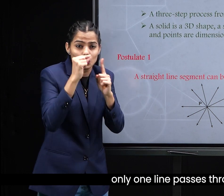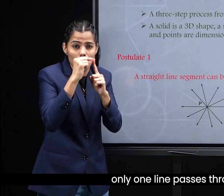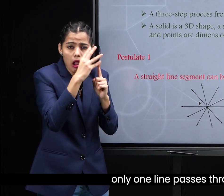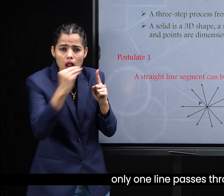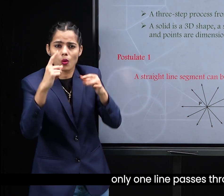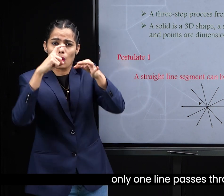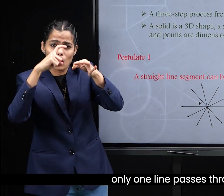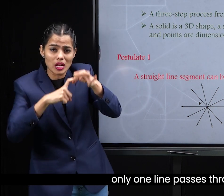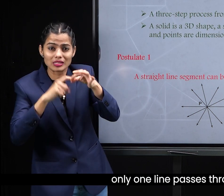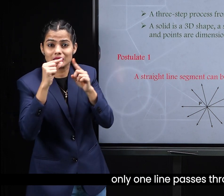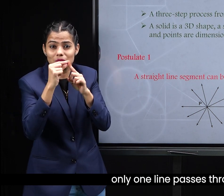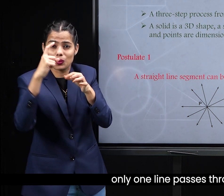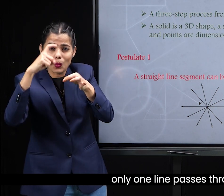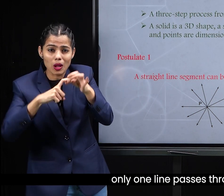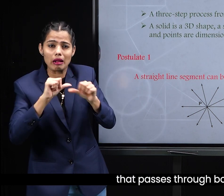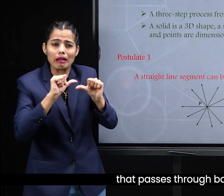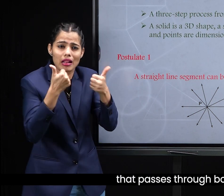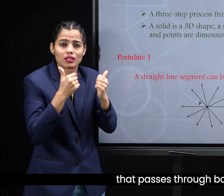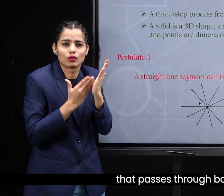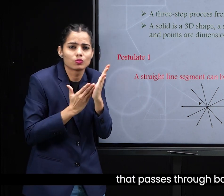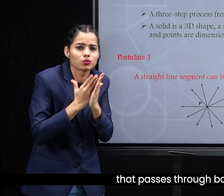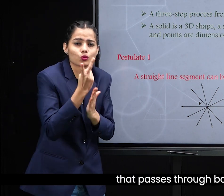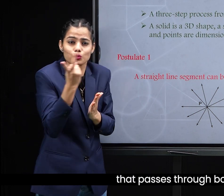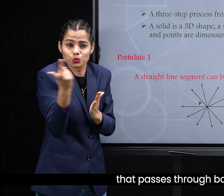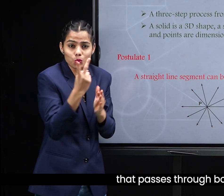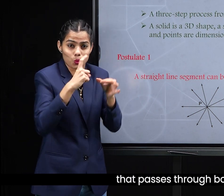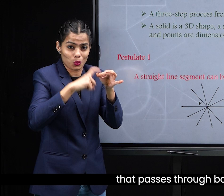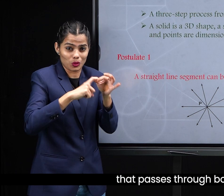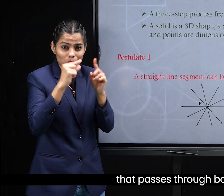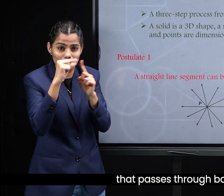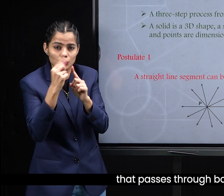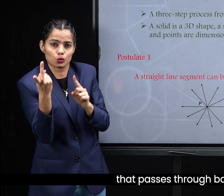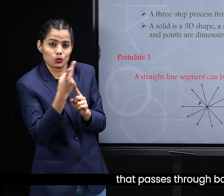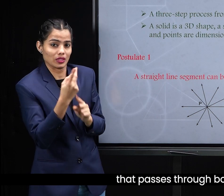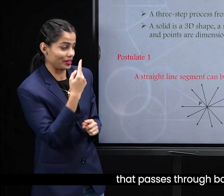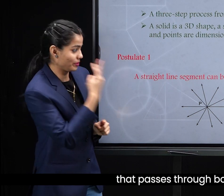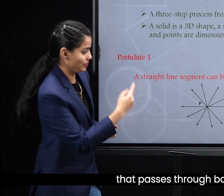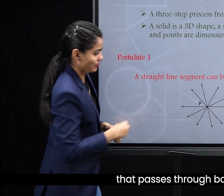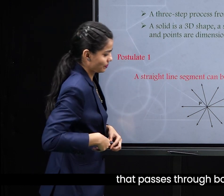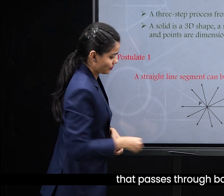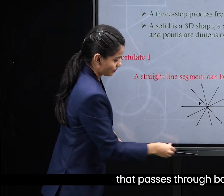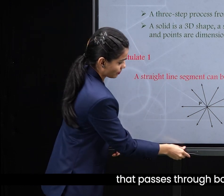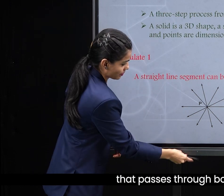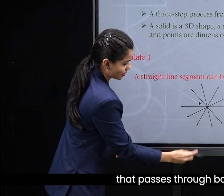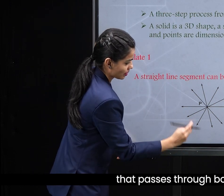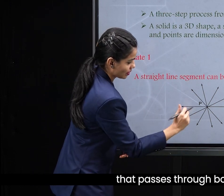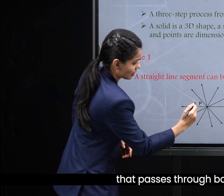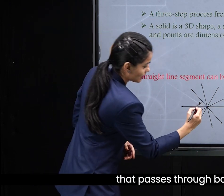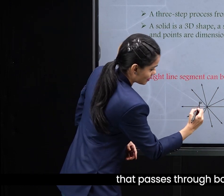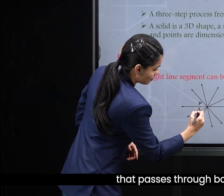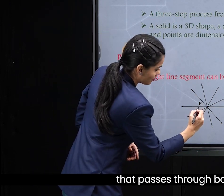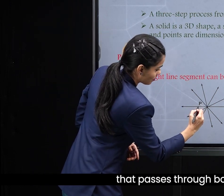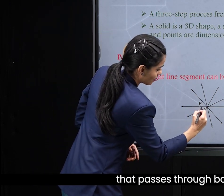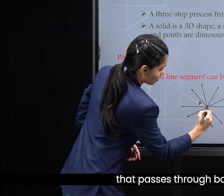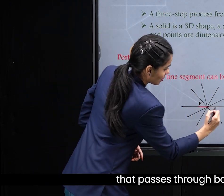through P and Q, which is PQ, that passes through both Q and P respectively.